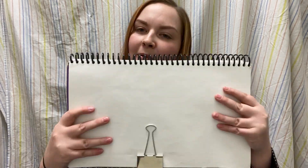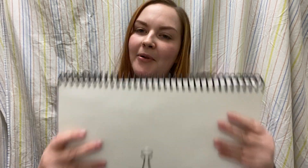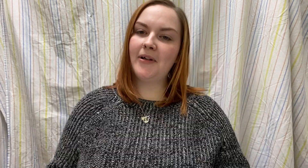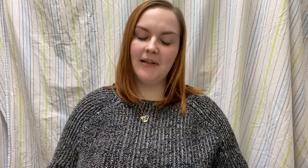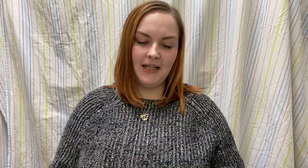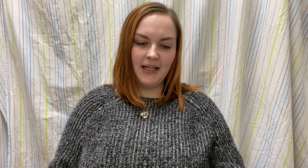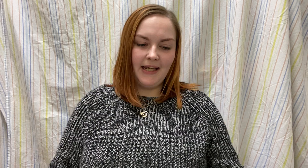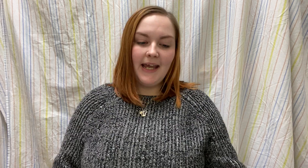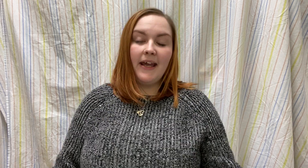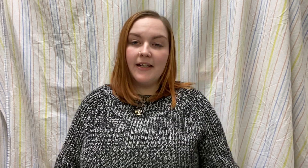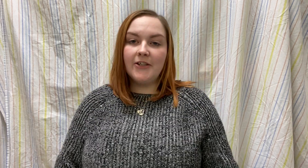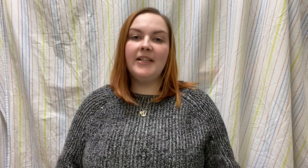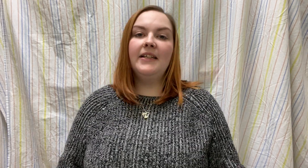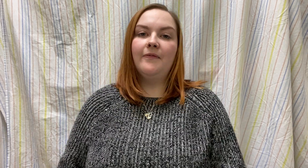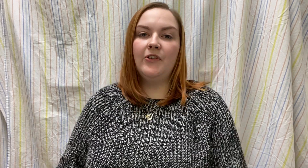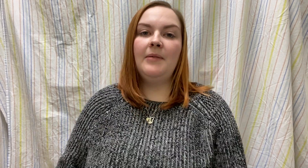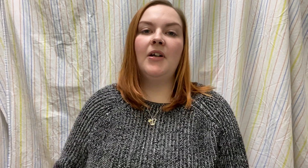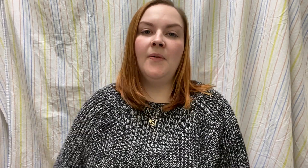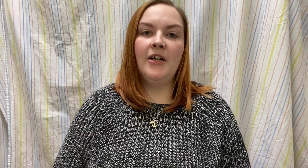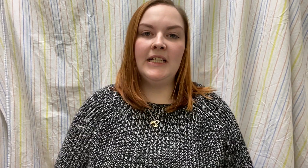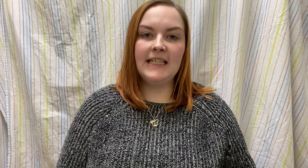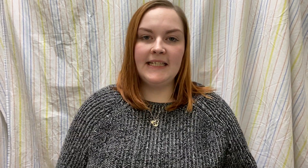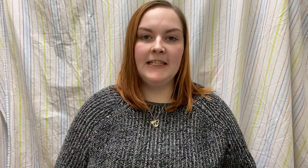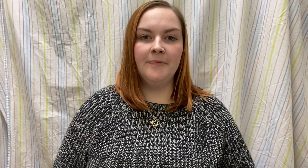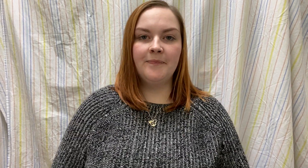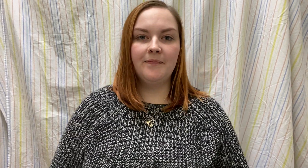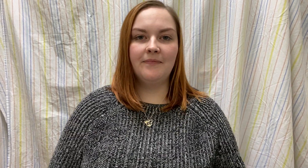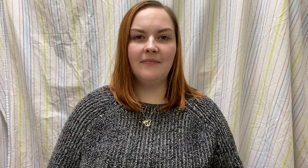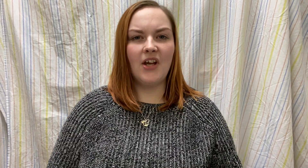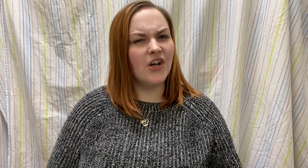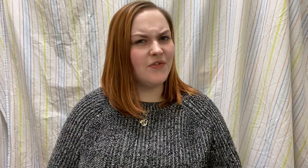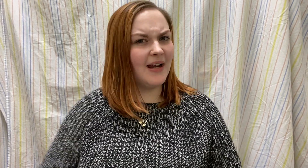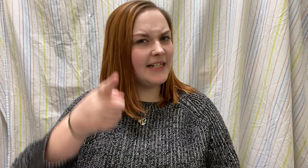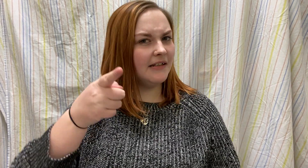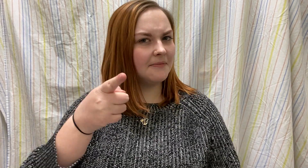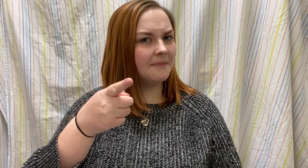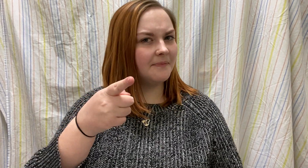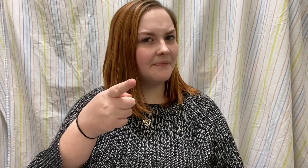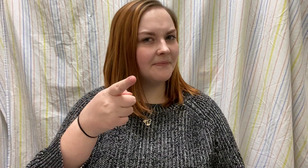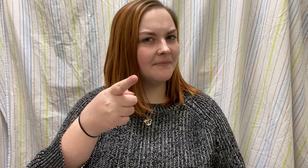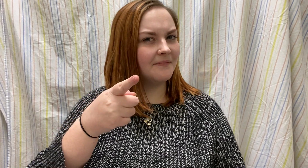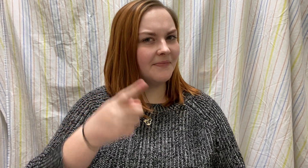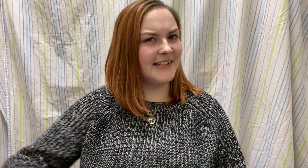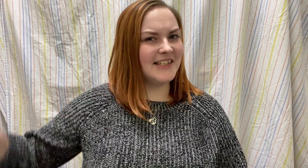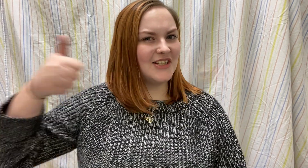book, Heggerty Phonemic Awareness Lesson. Are you ready? Let's start.